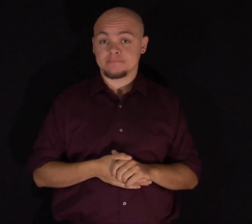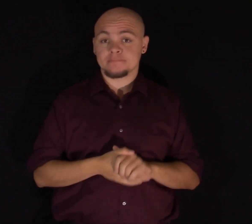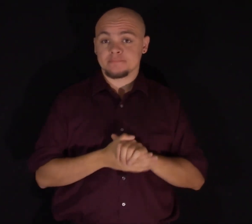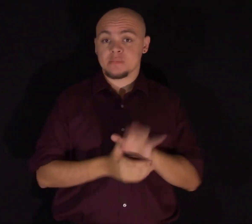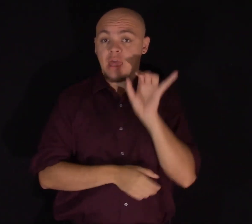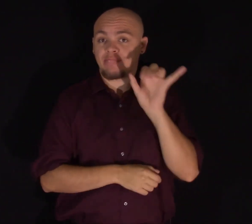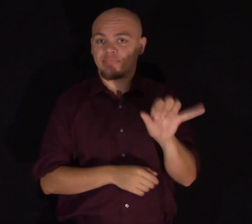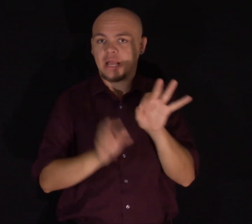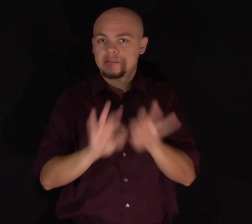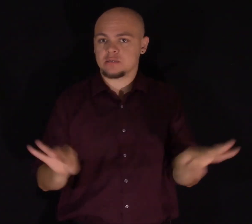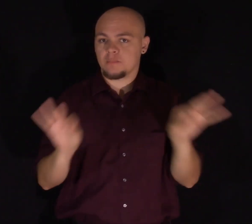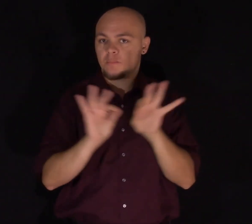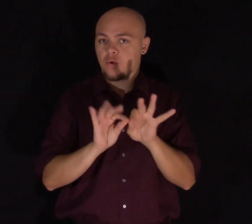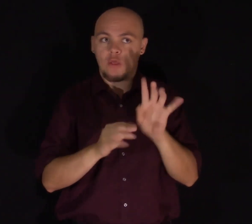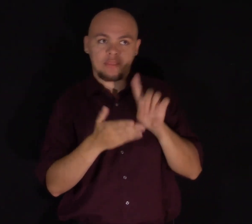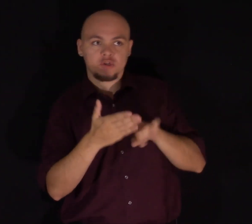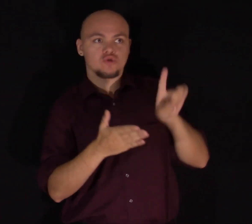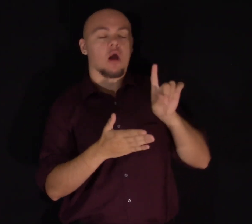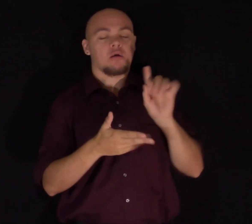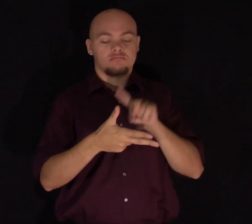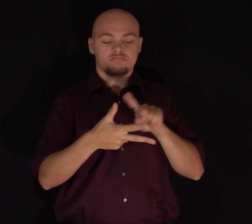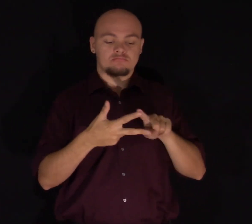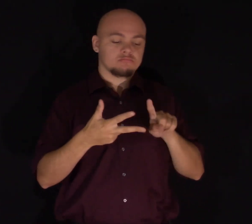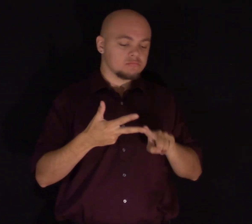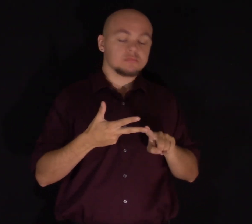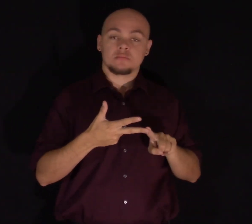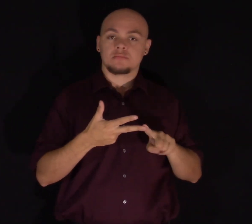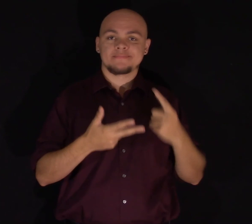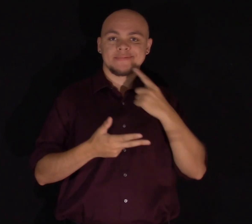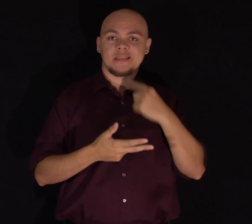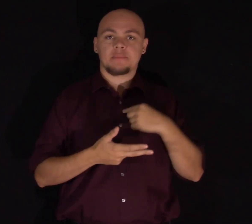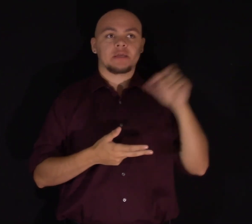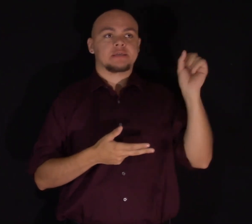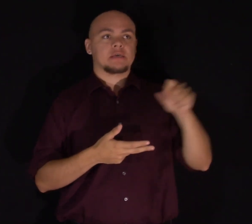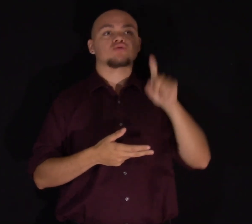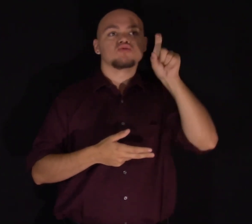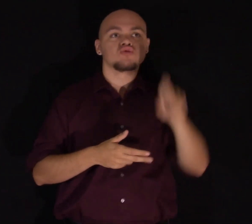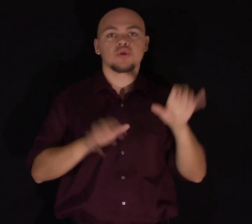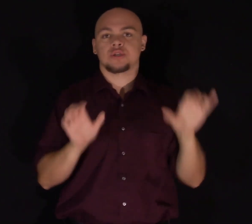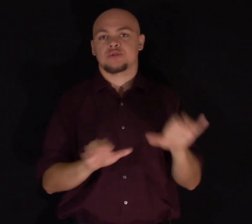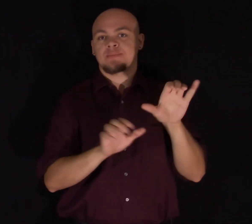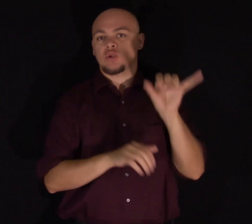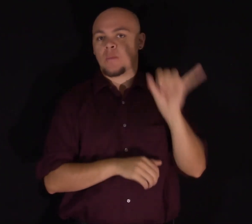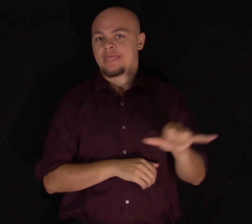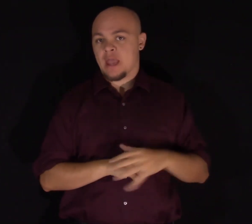That's important. That checkpoint with myself always tells me, yes, you're supposed to do this.